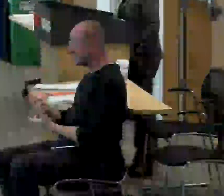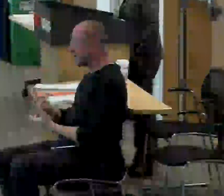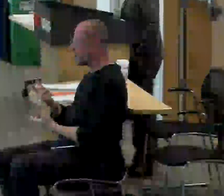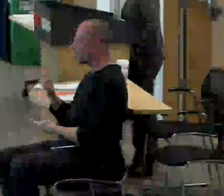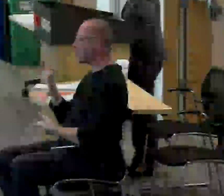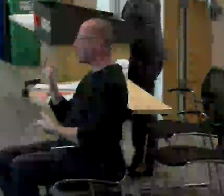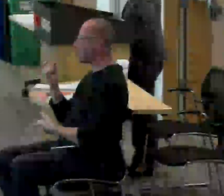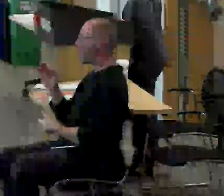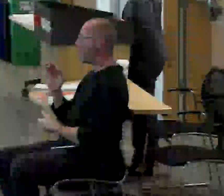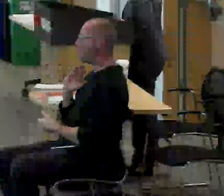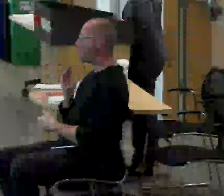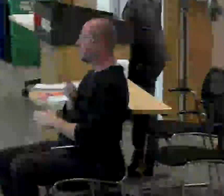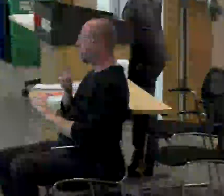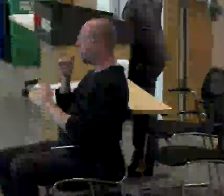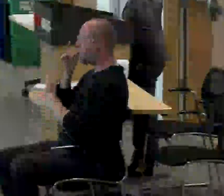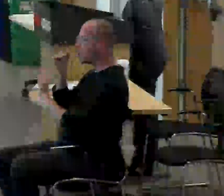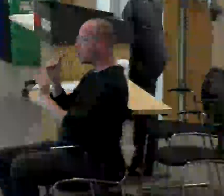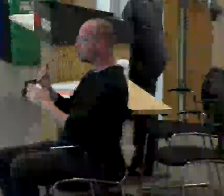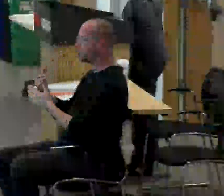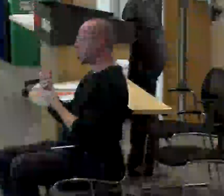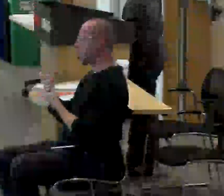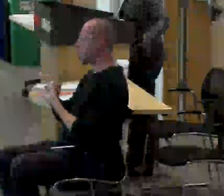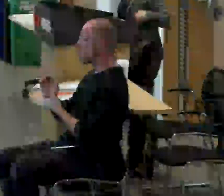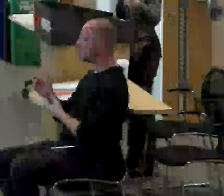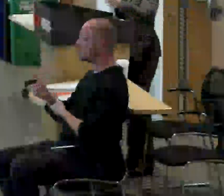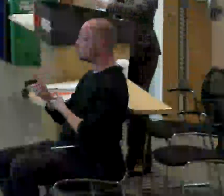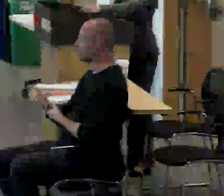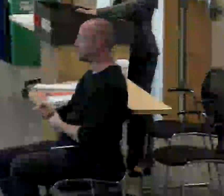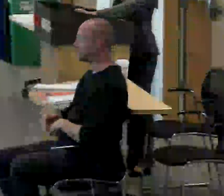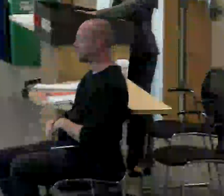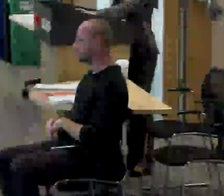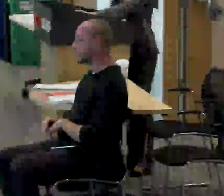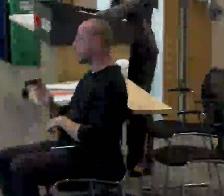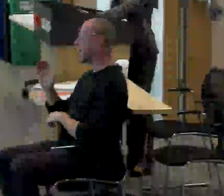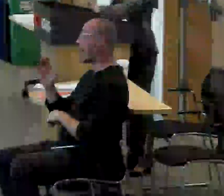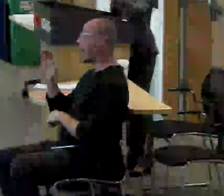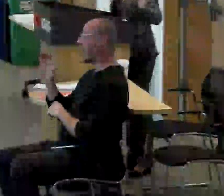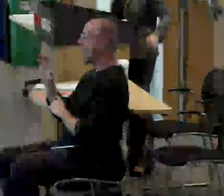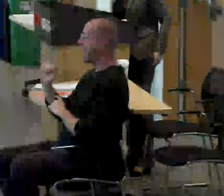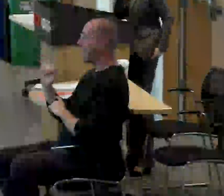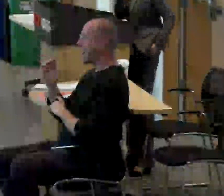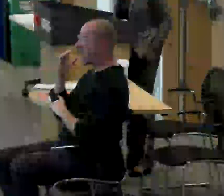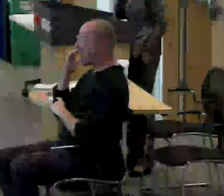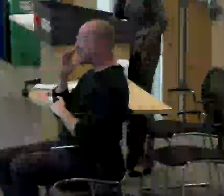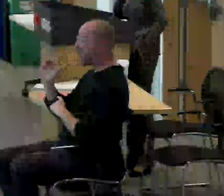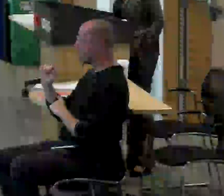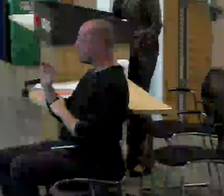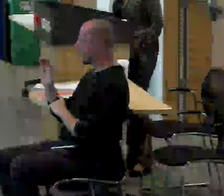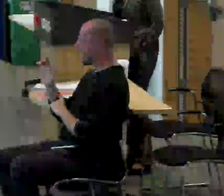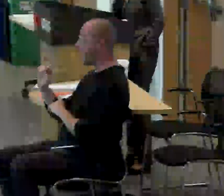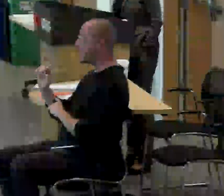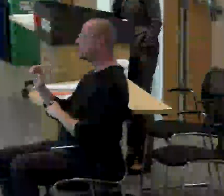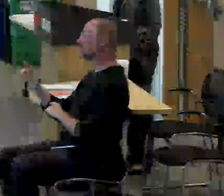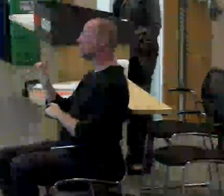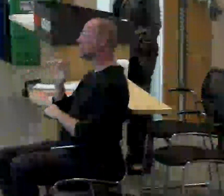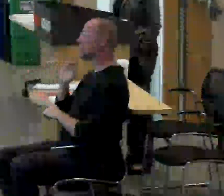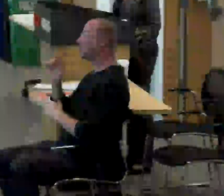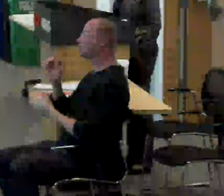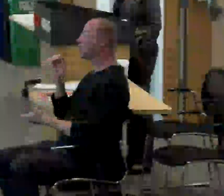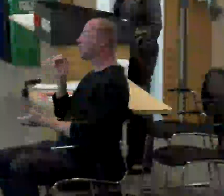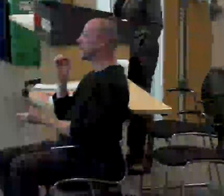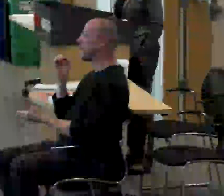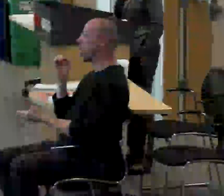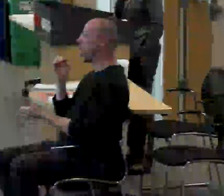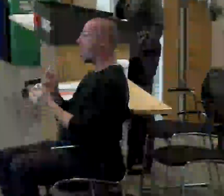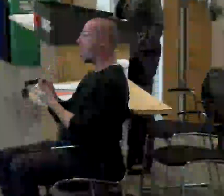So I'll touch more on that. But California ABLE is actually authorized by a federal law. And I'm